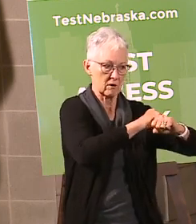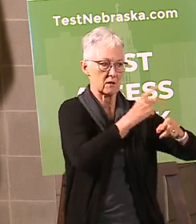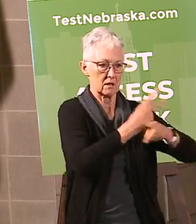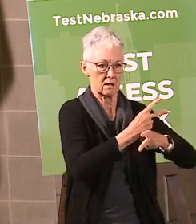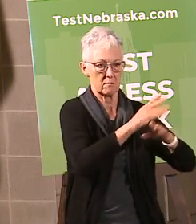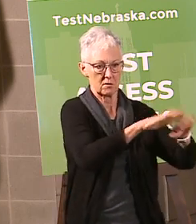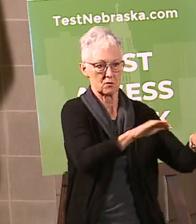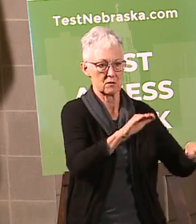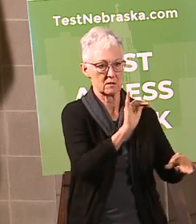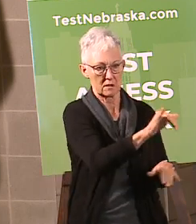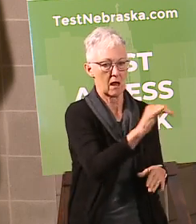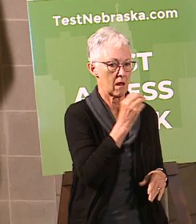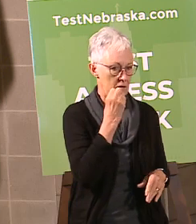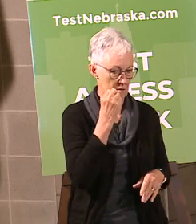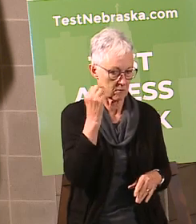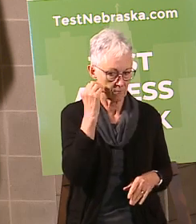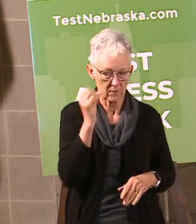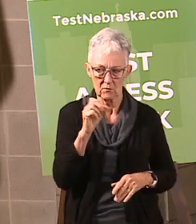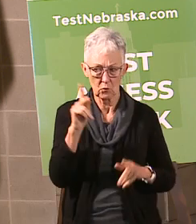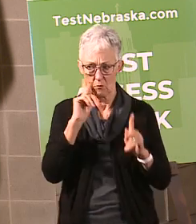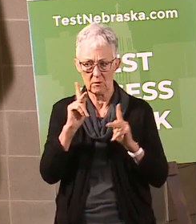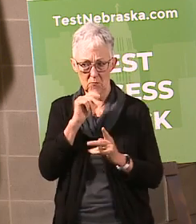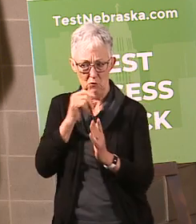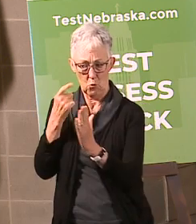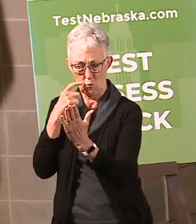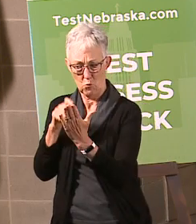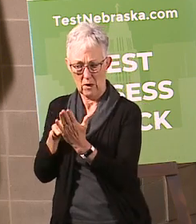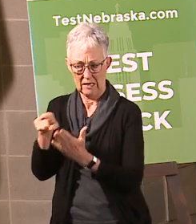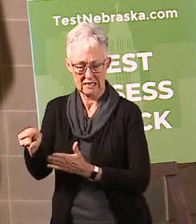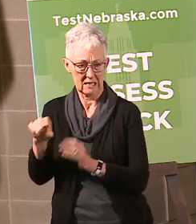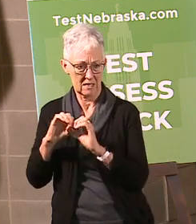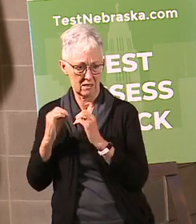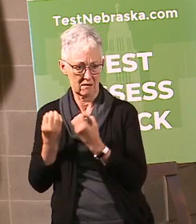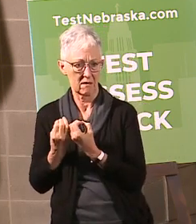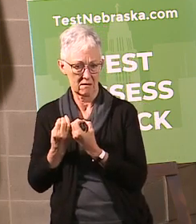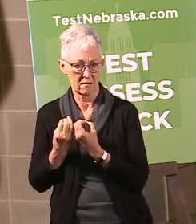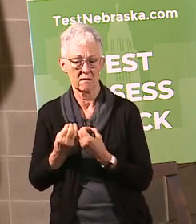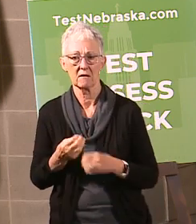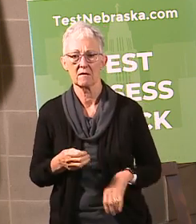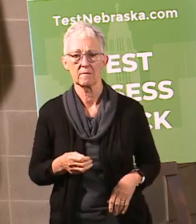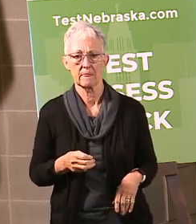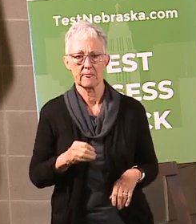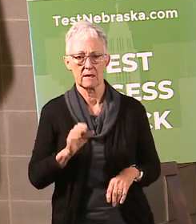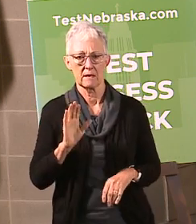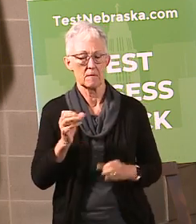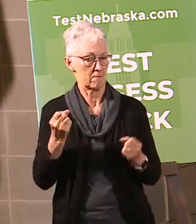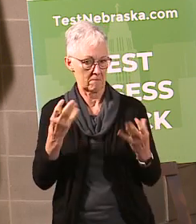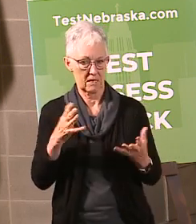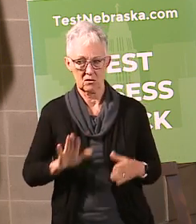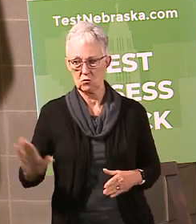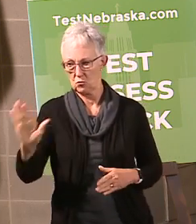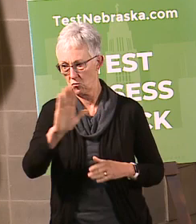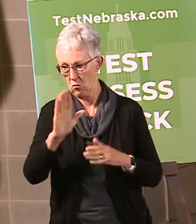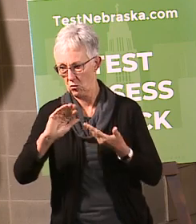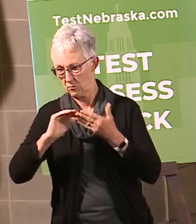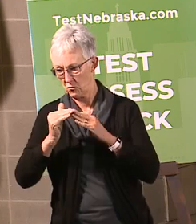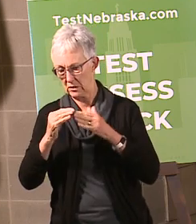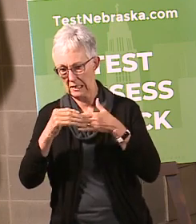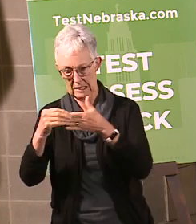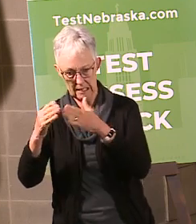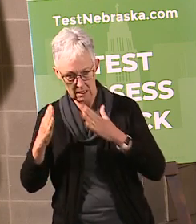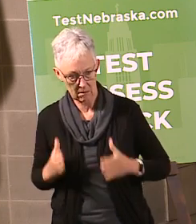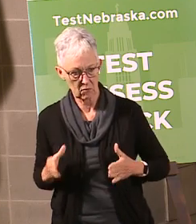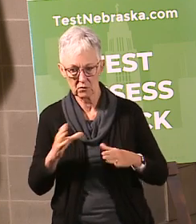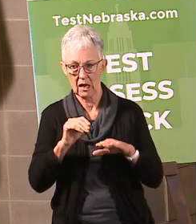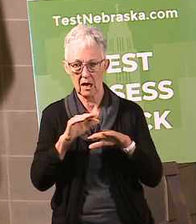hardworking people are and all of their amazing work. They include your communities, or many of your communities, leaders in